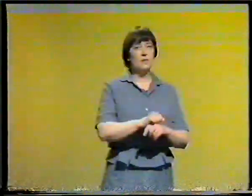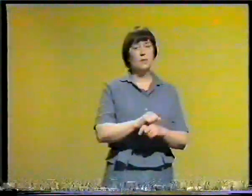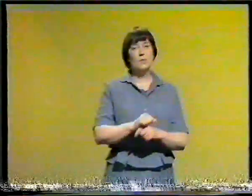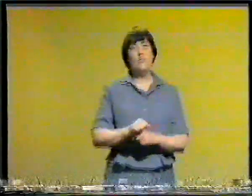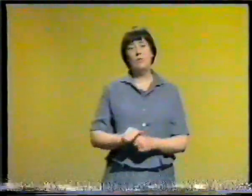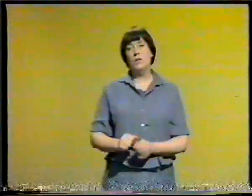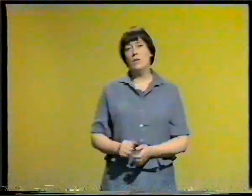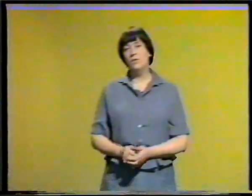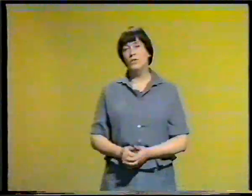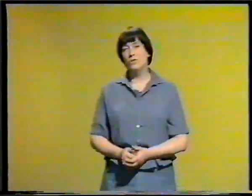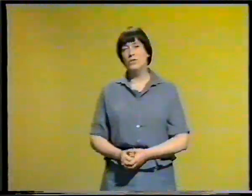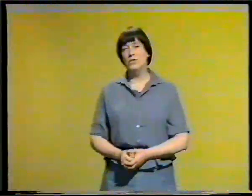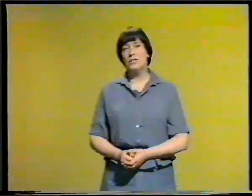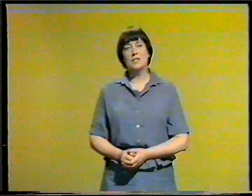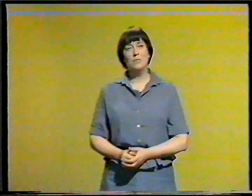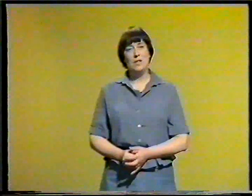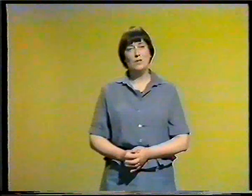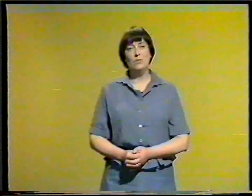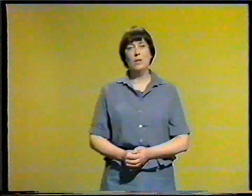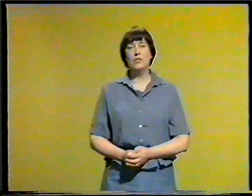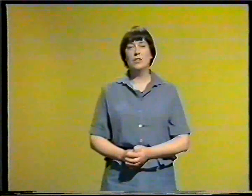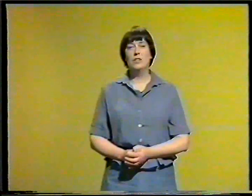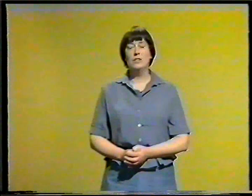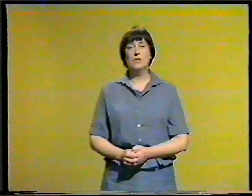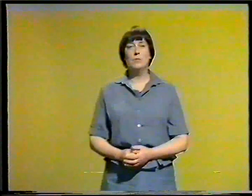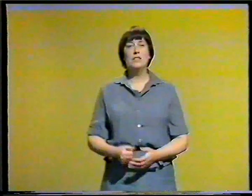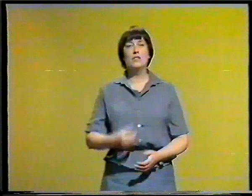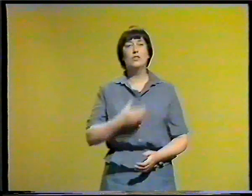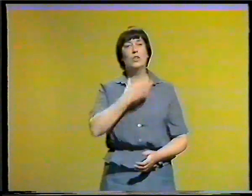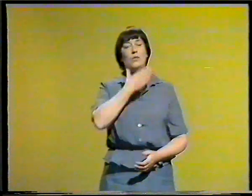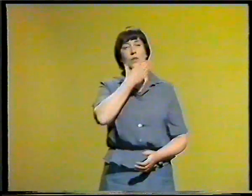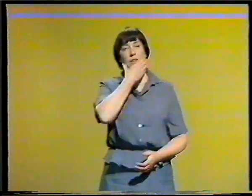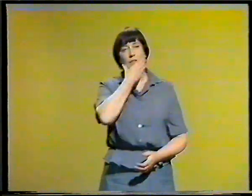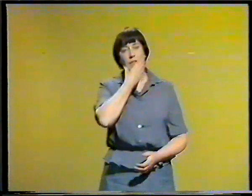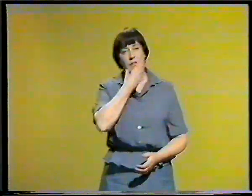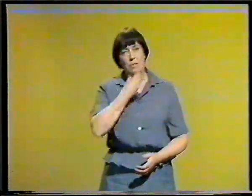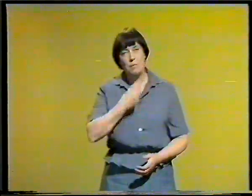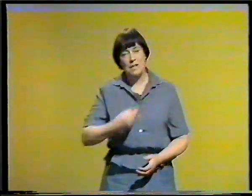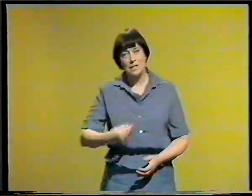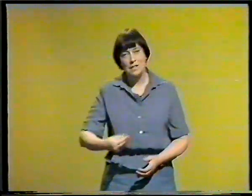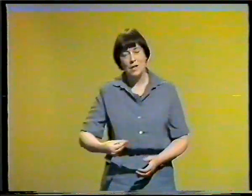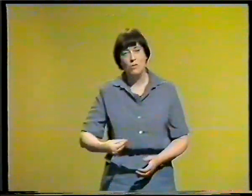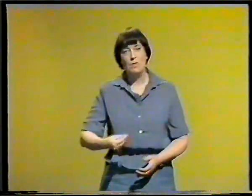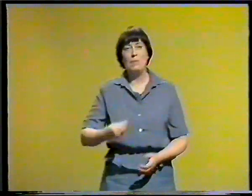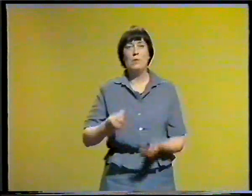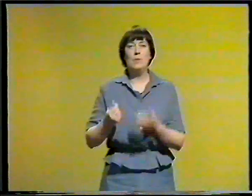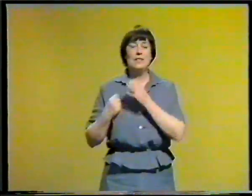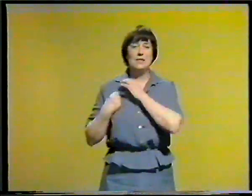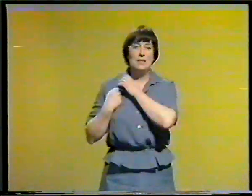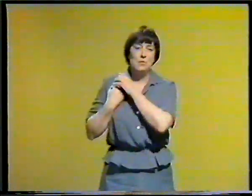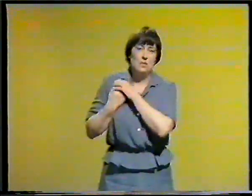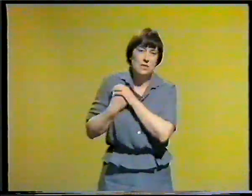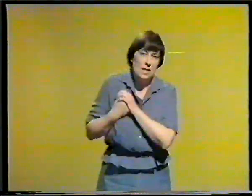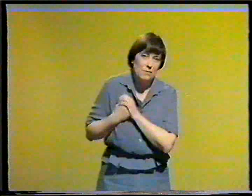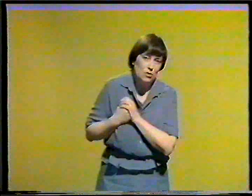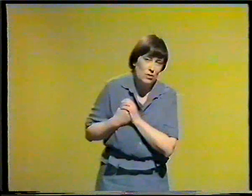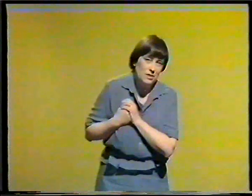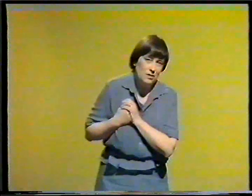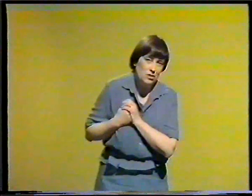But if you're working with children, that doesn't mean too much. So it's best to show the beard, the old man with a beard, with a sack of toys on his